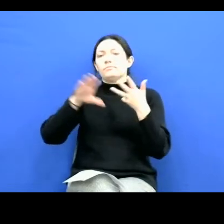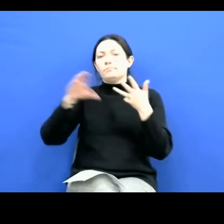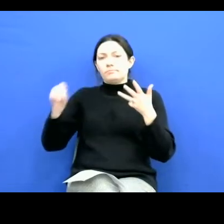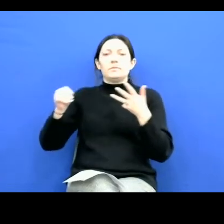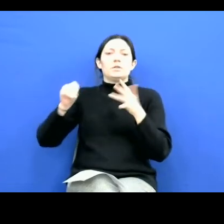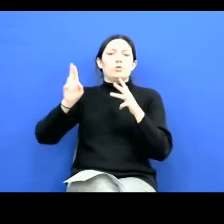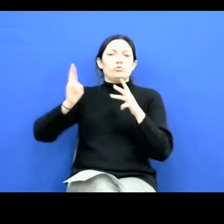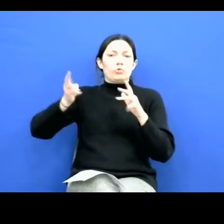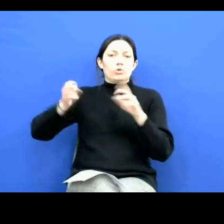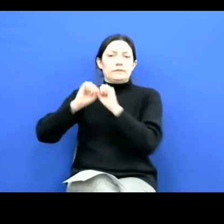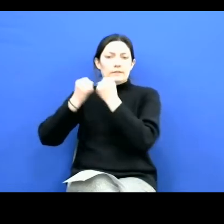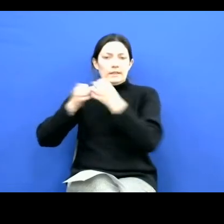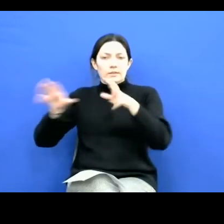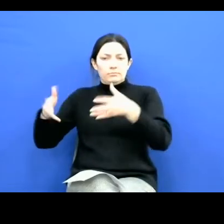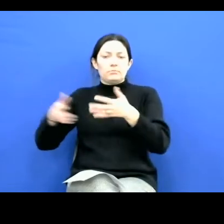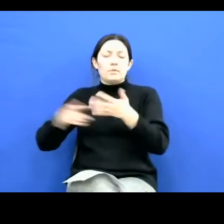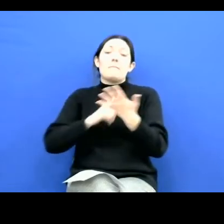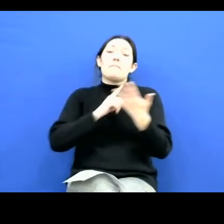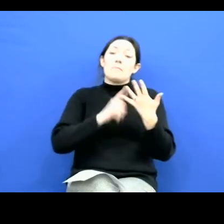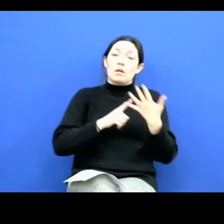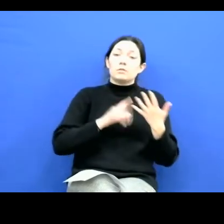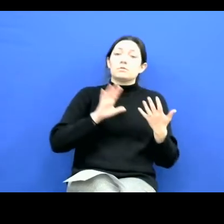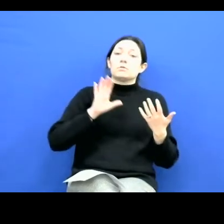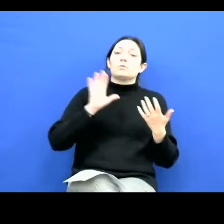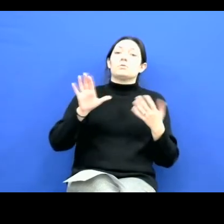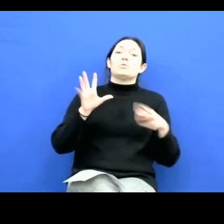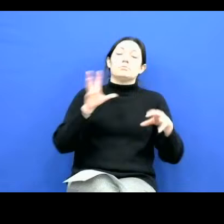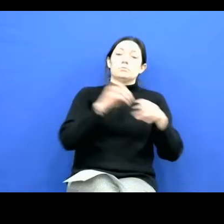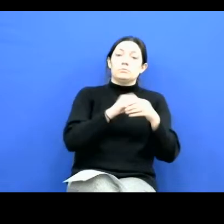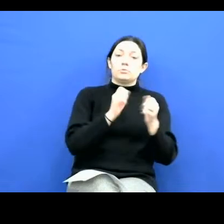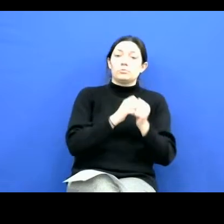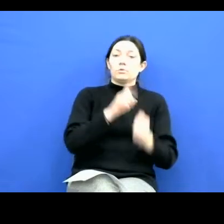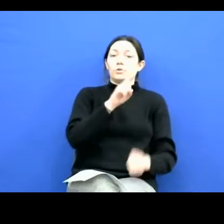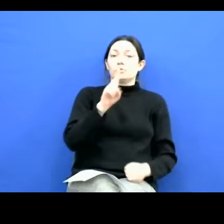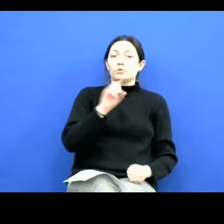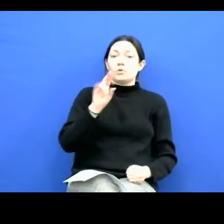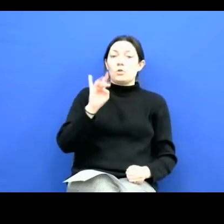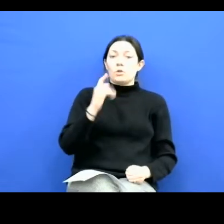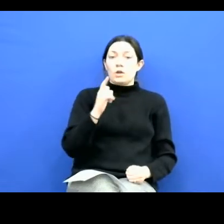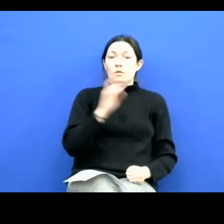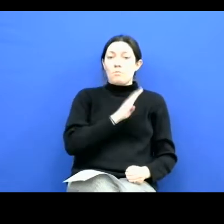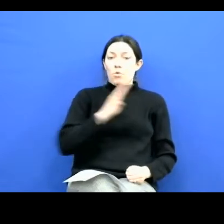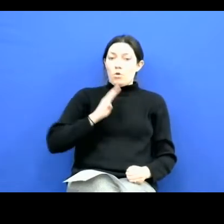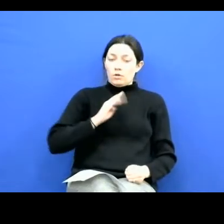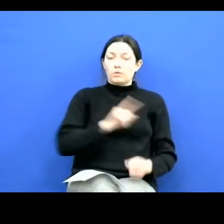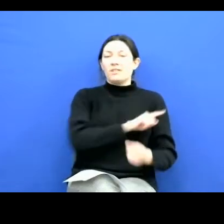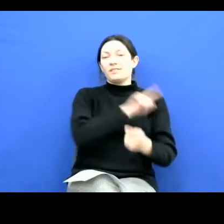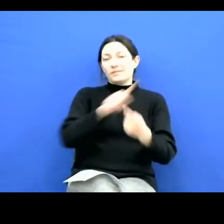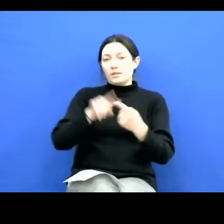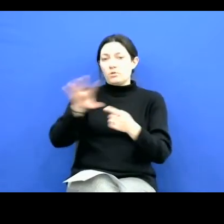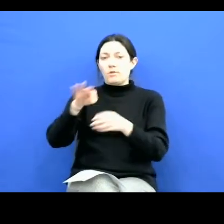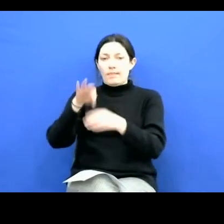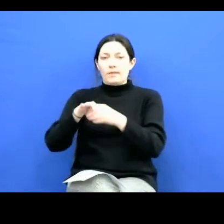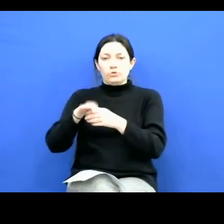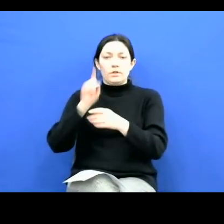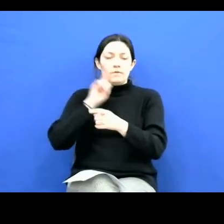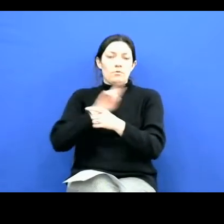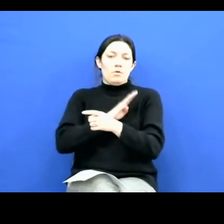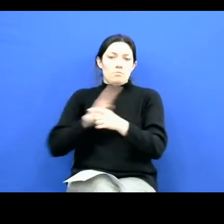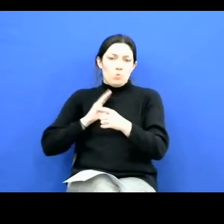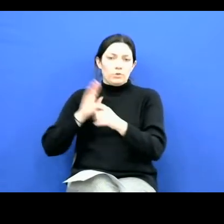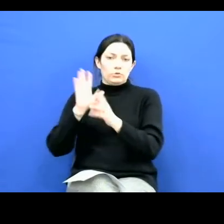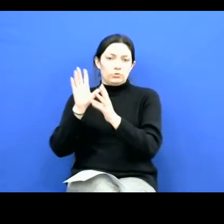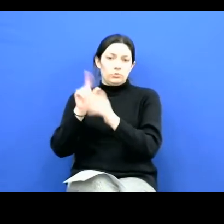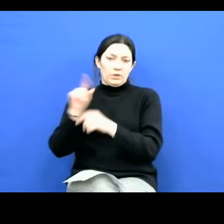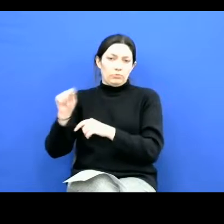served on the zoning board of appeals from her appointment on April 5th, 2017 until her election to the town board in